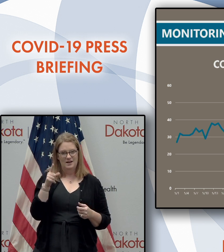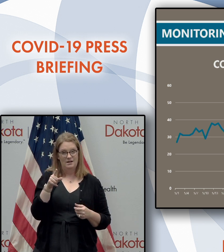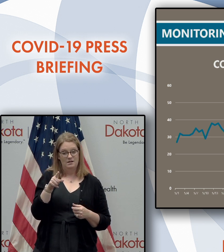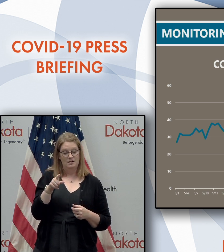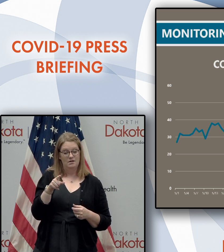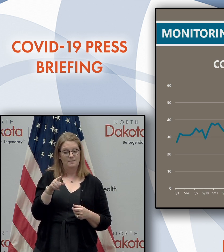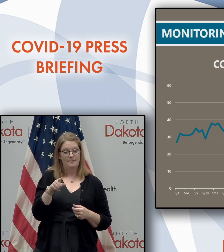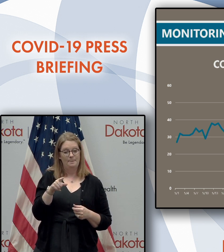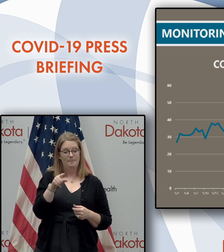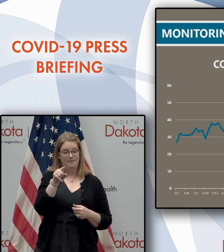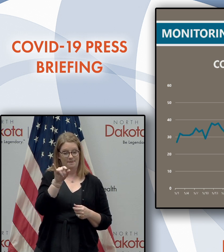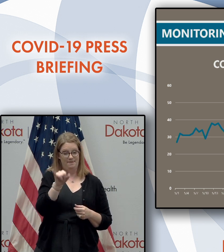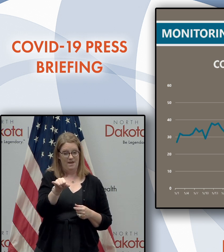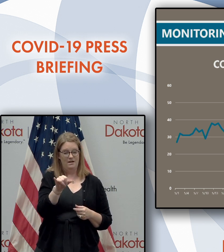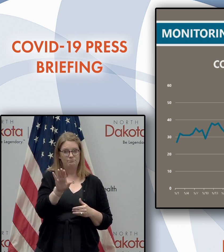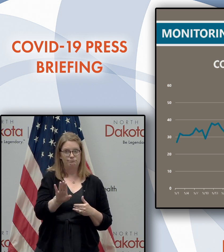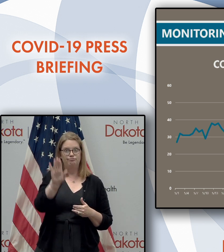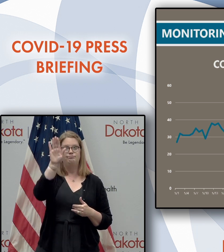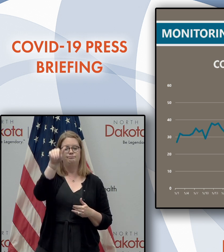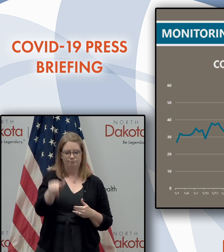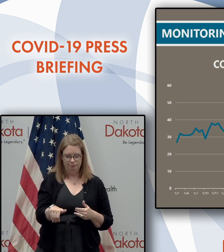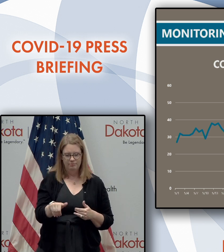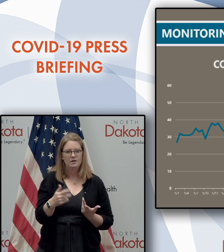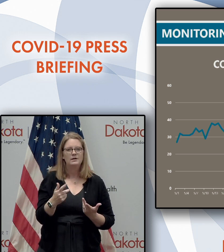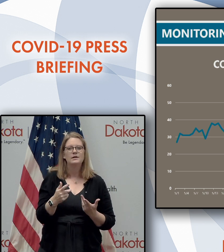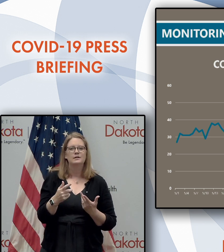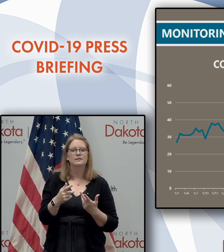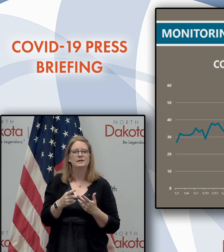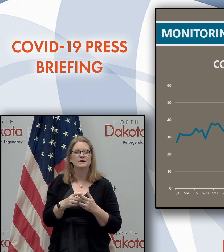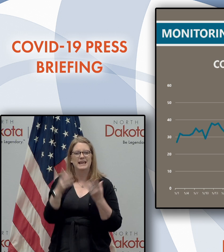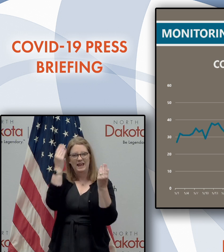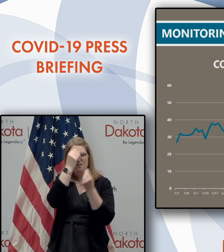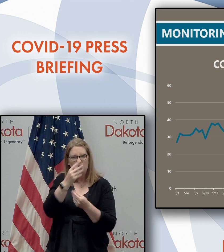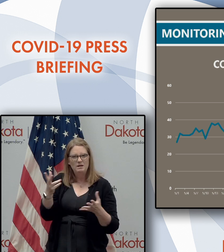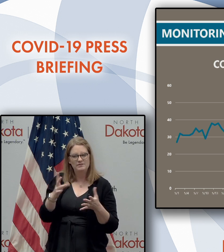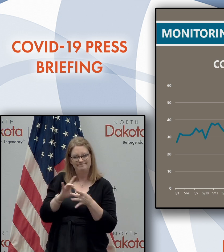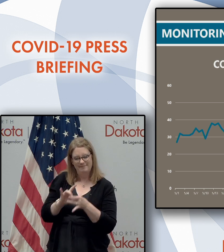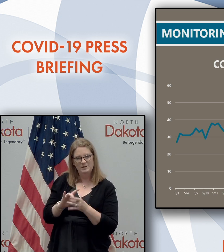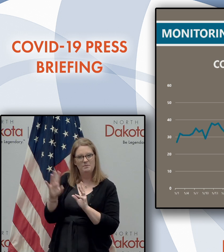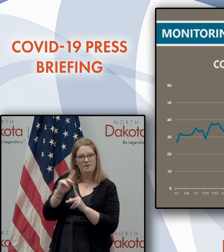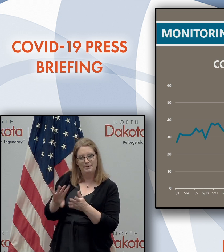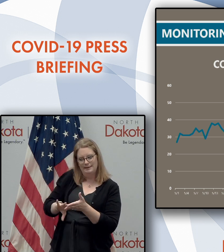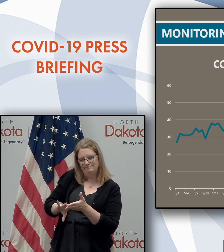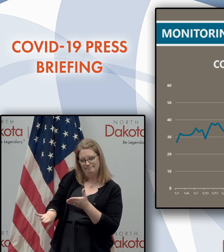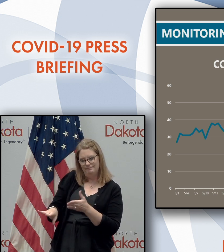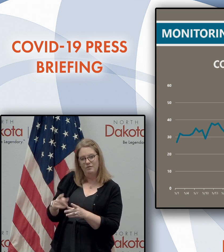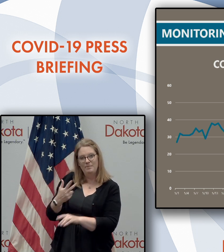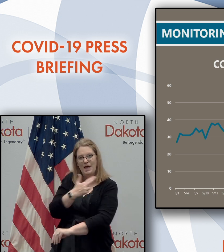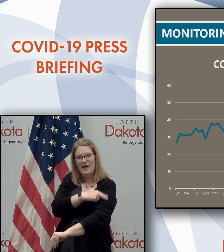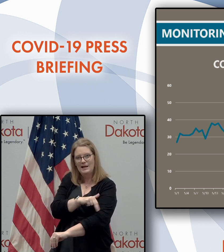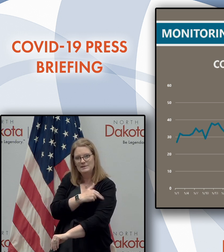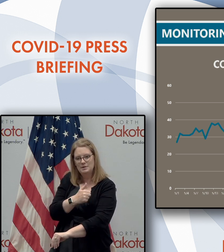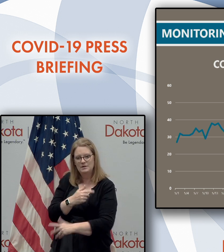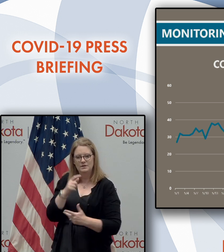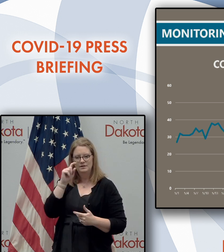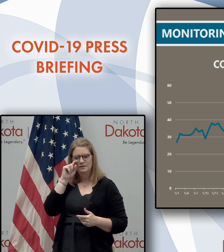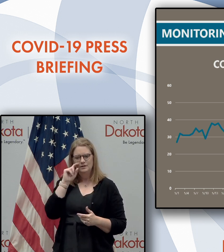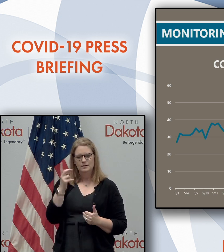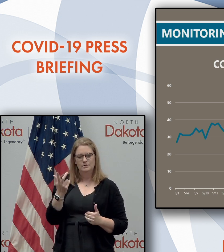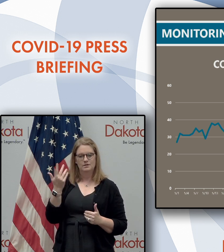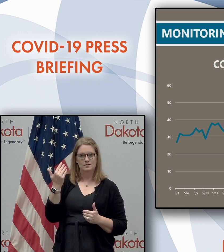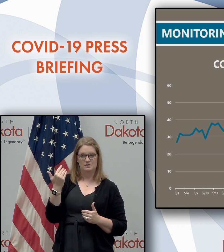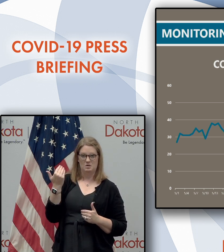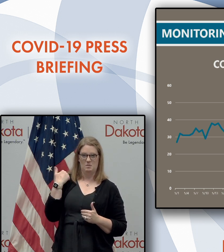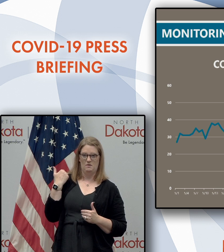of processing discharge data. And so the previous high that we had in the 50s, that was our